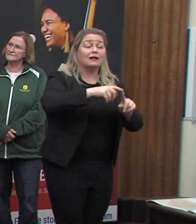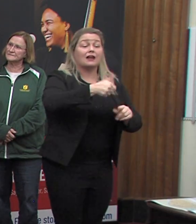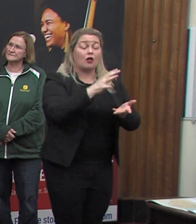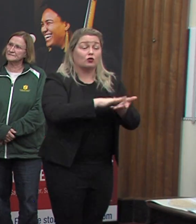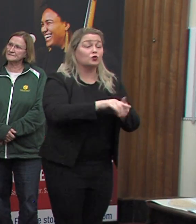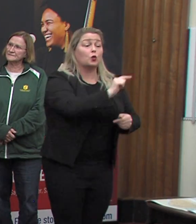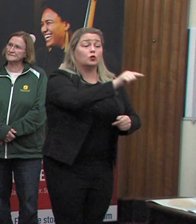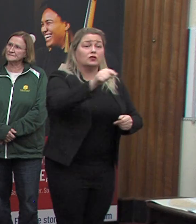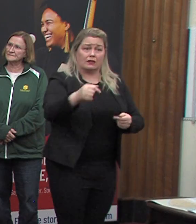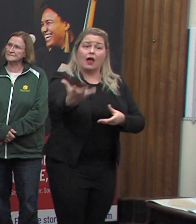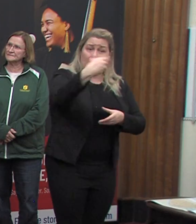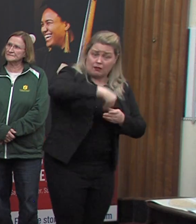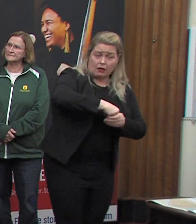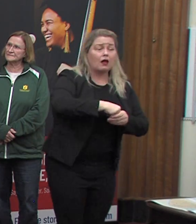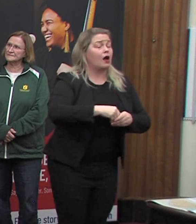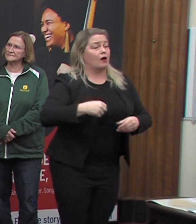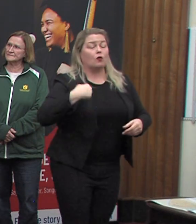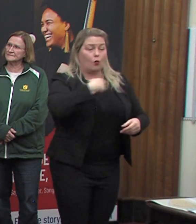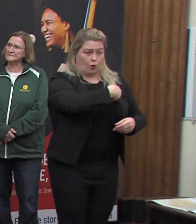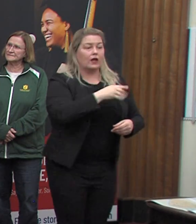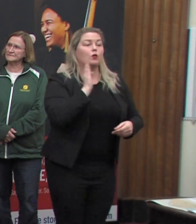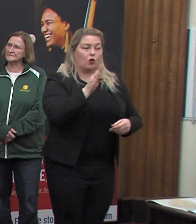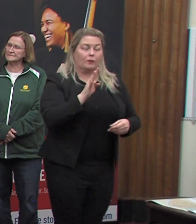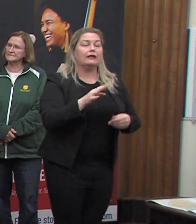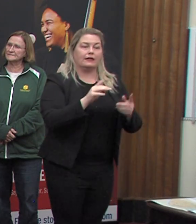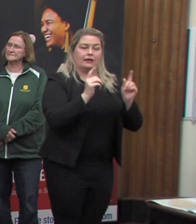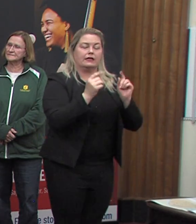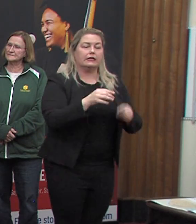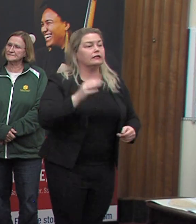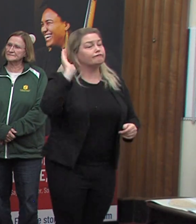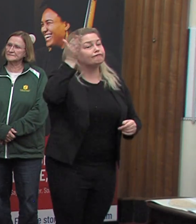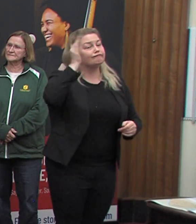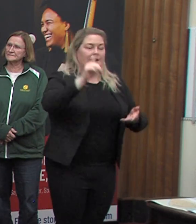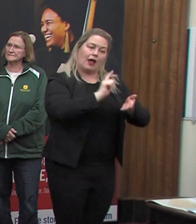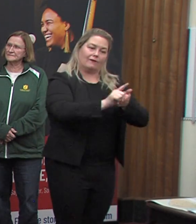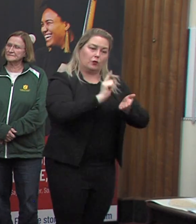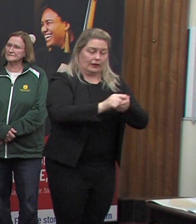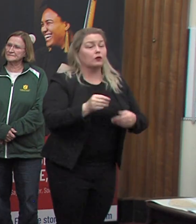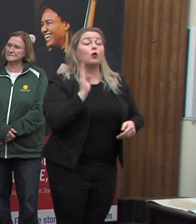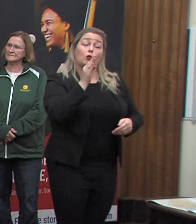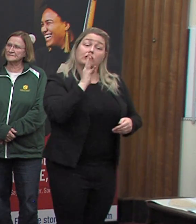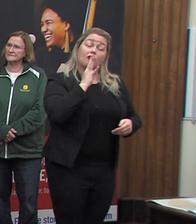are participating, we will be talking weekly to not only talk about